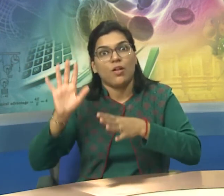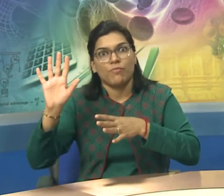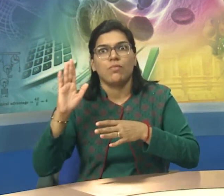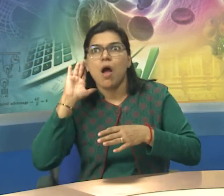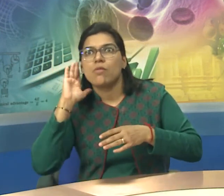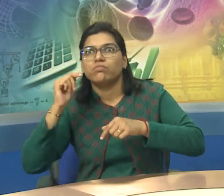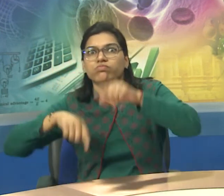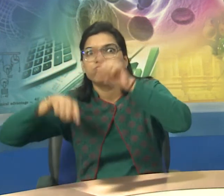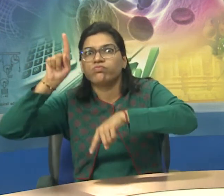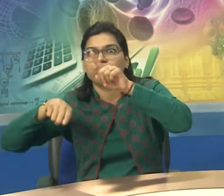all